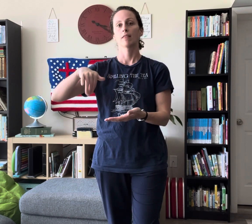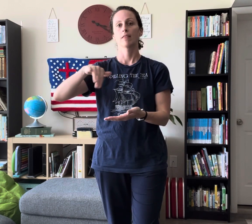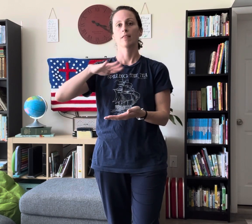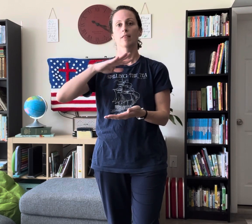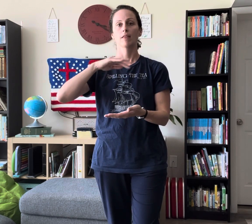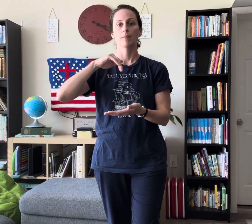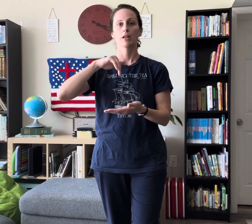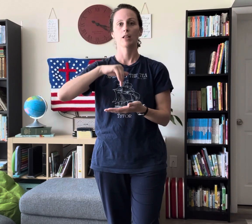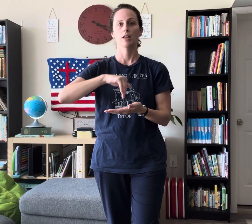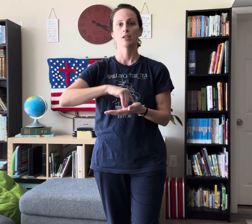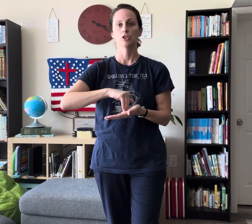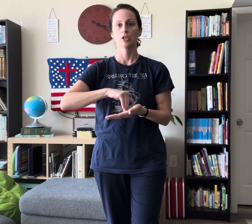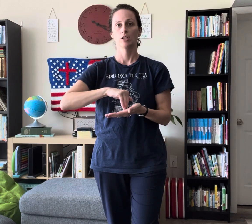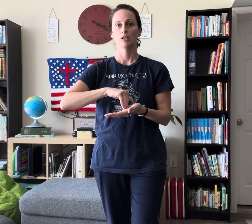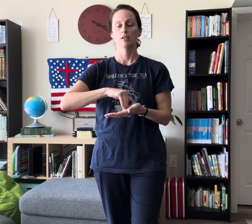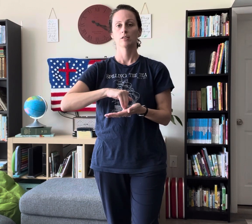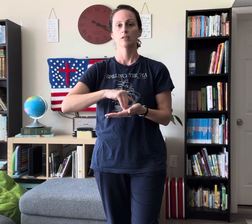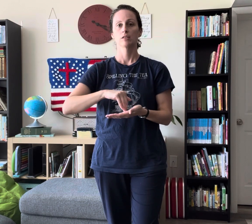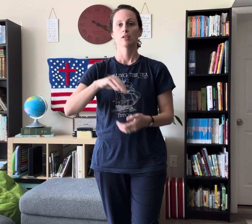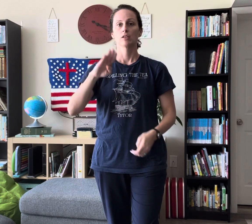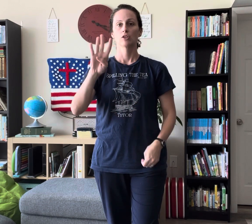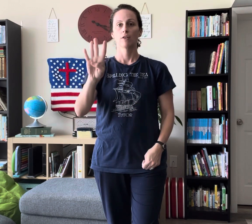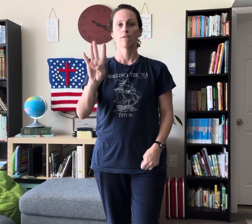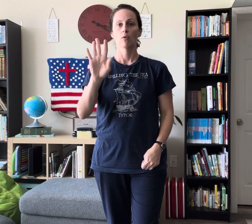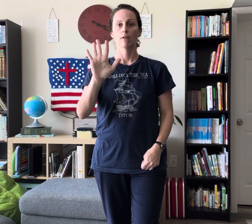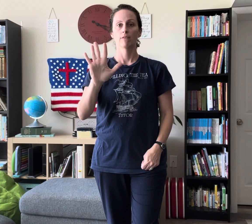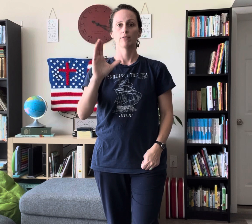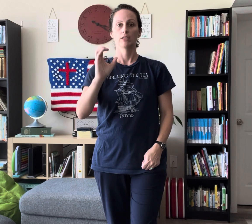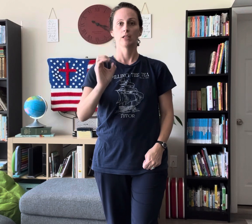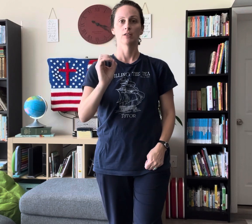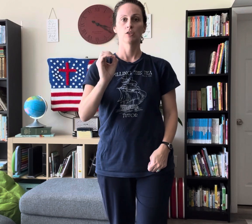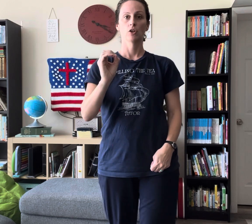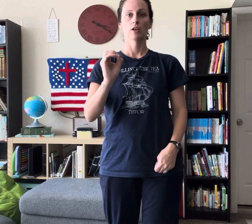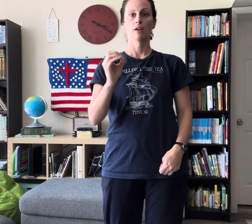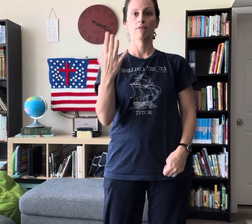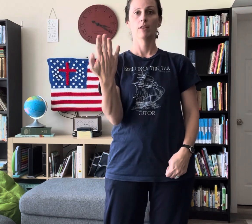Rome. The Middle Ages, circa 450 to circa